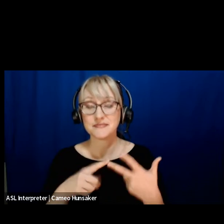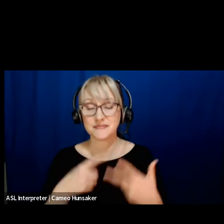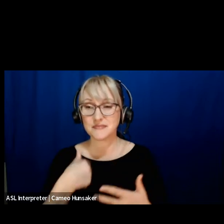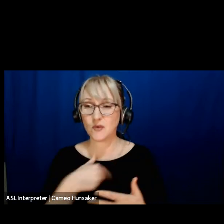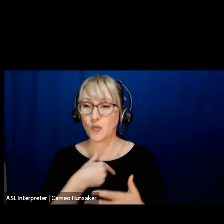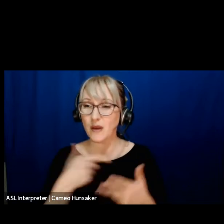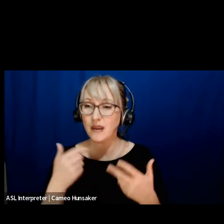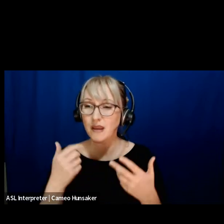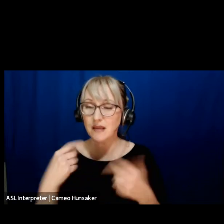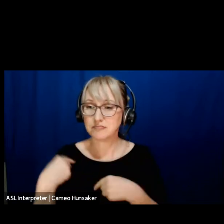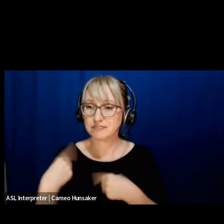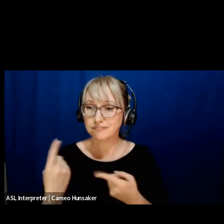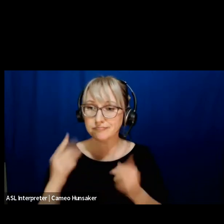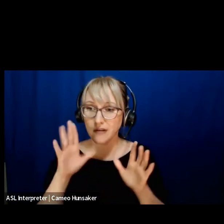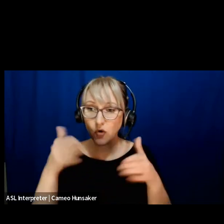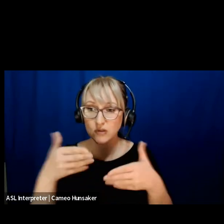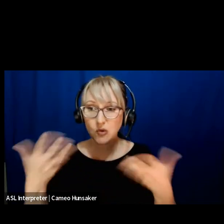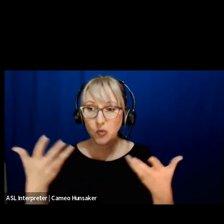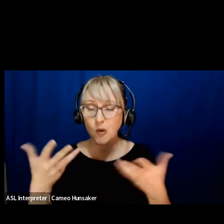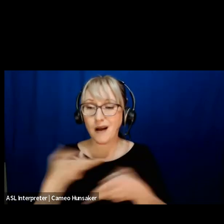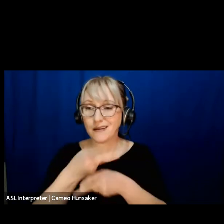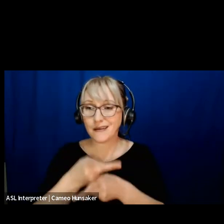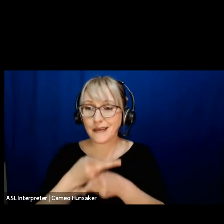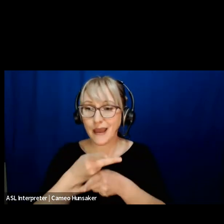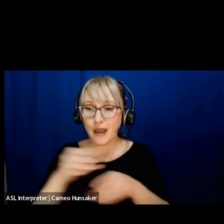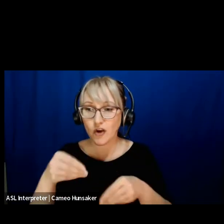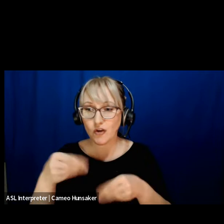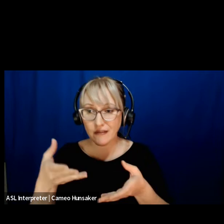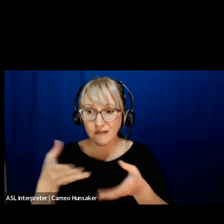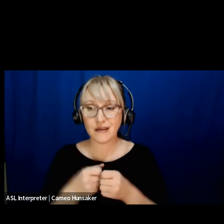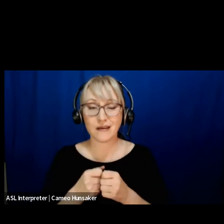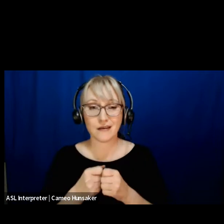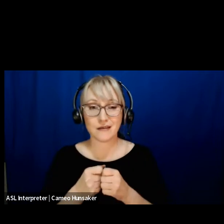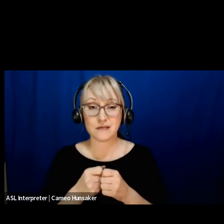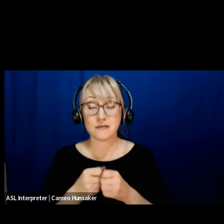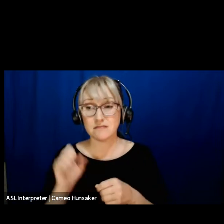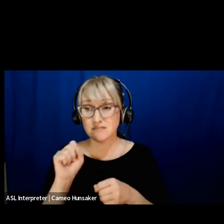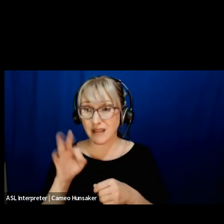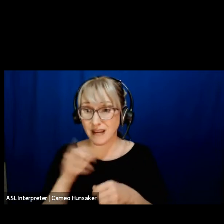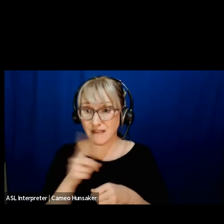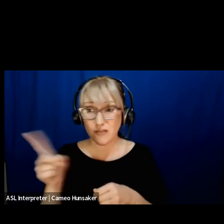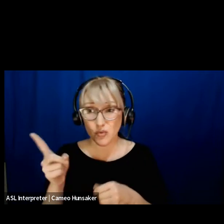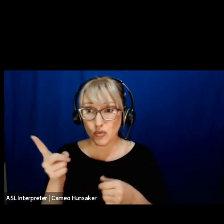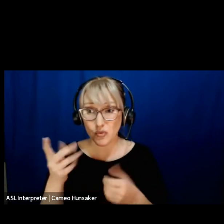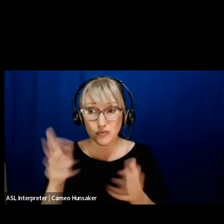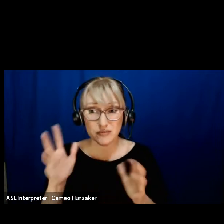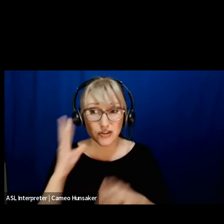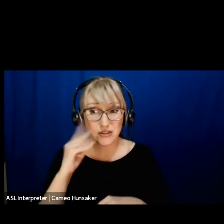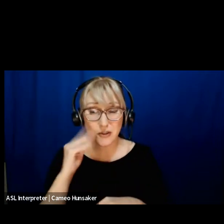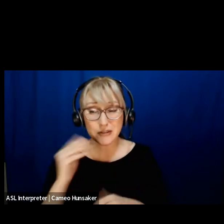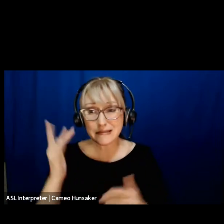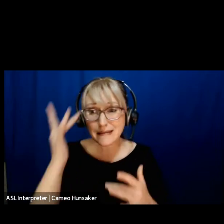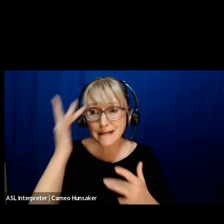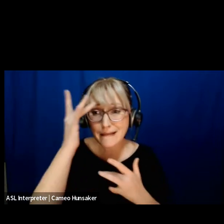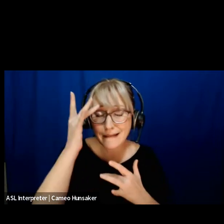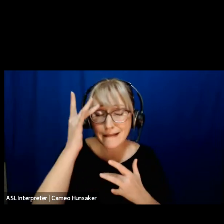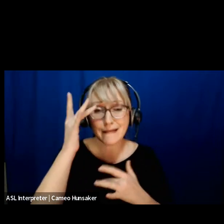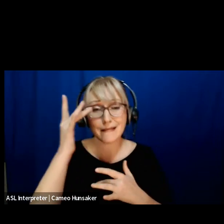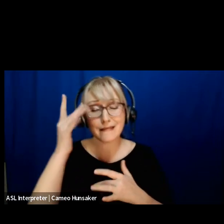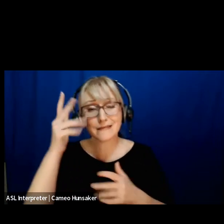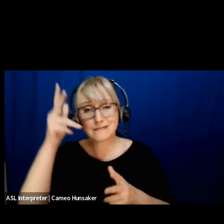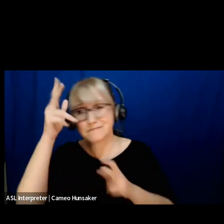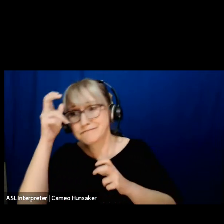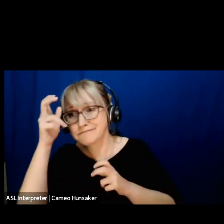caregiving. If you've ever been ill or sick or been in the hospital, somebody help take care of